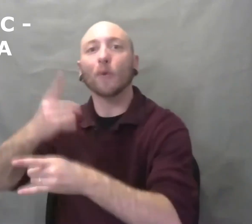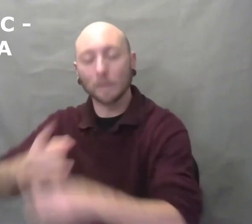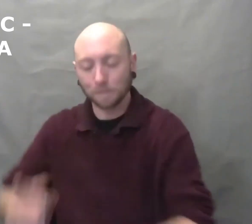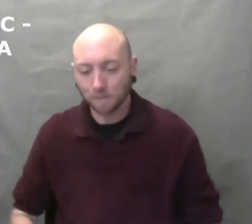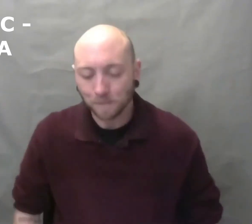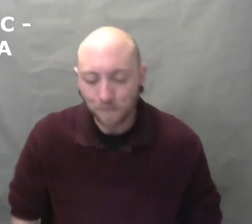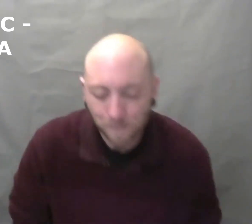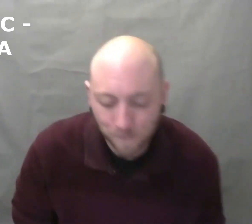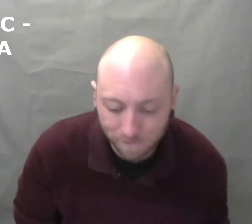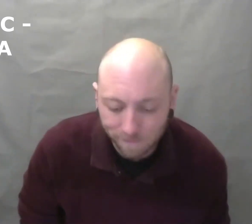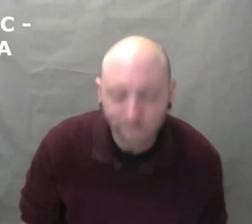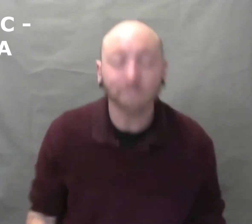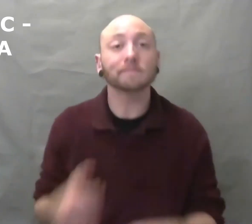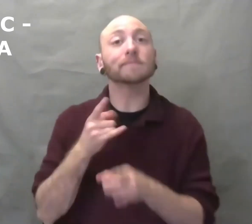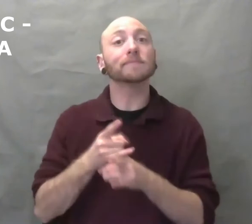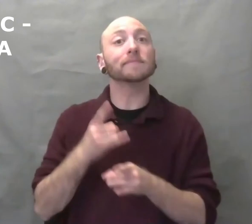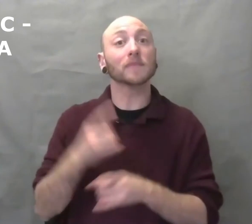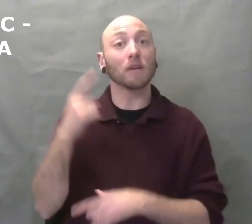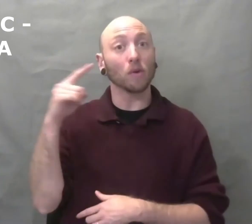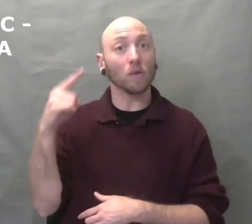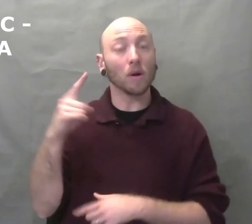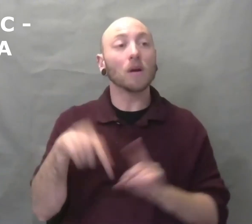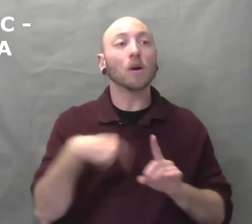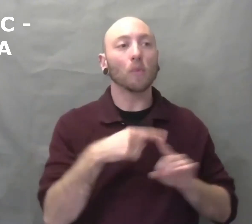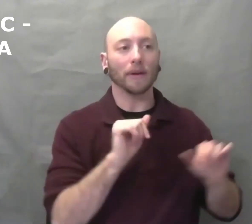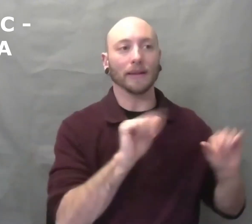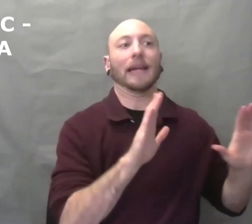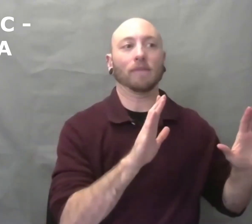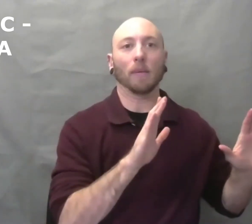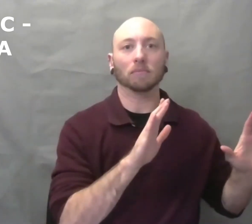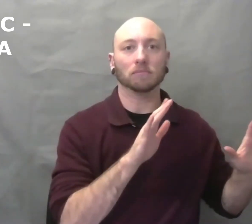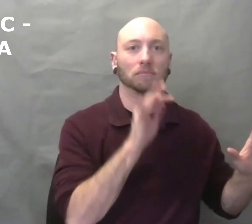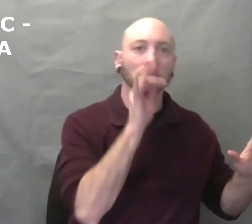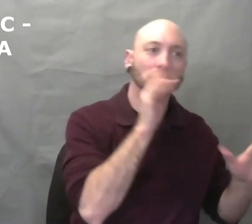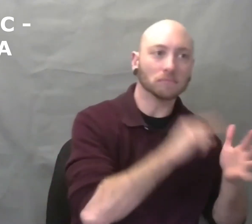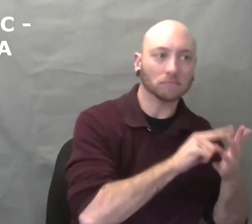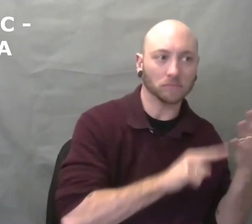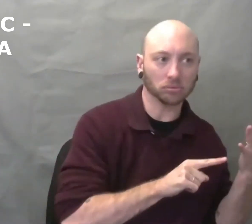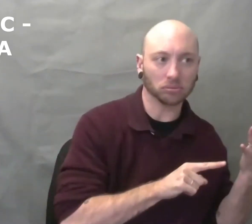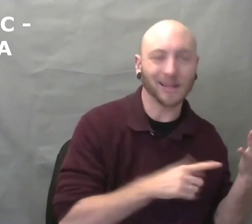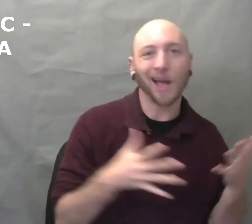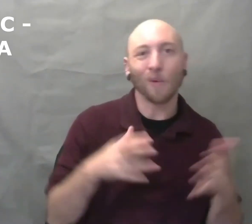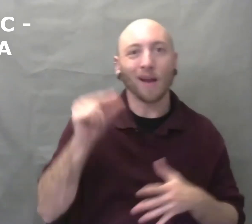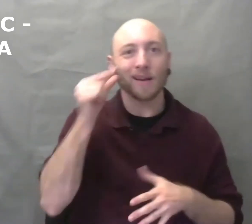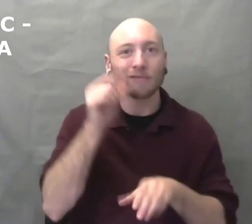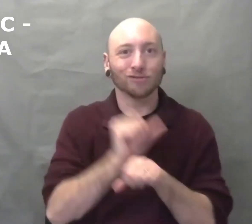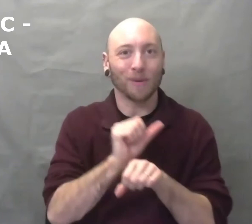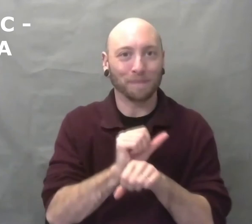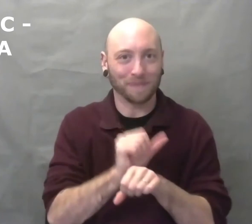much of a drinker. But when I gave all that stuff up to go pursue a government job, I had to put something in. So I gave up all these other activities. I had to